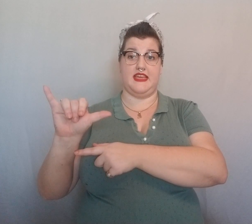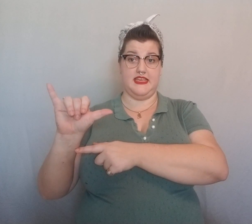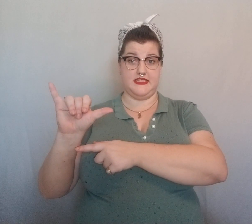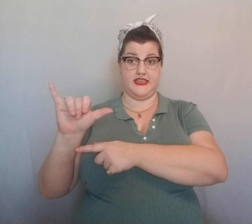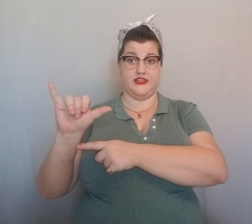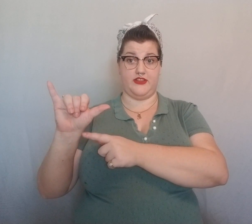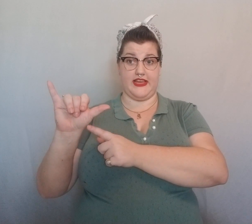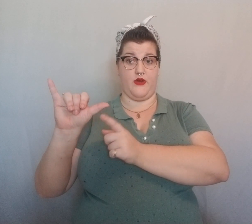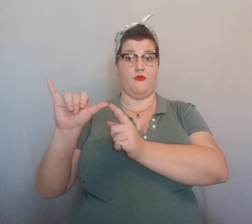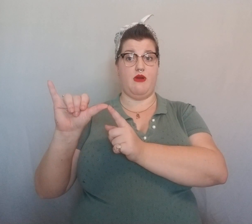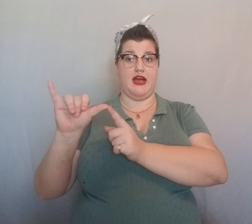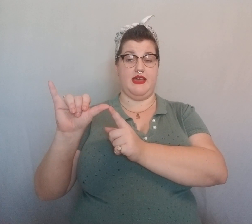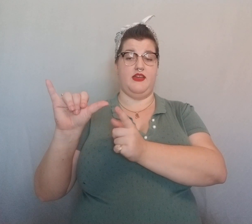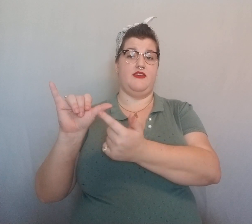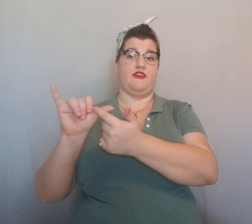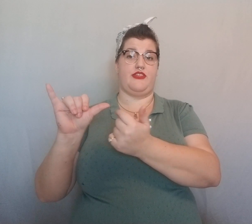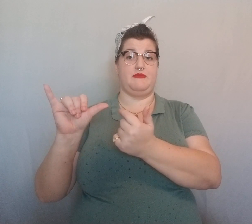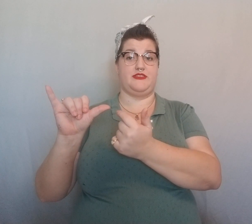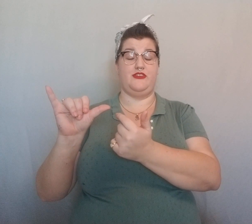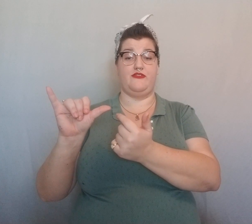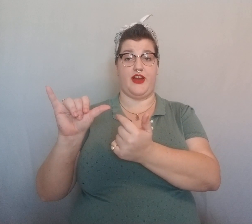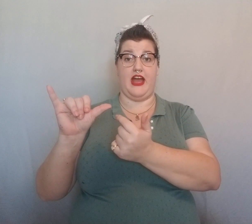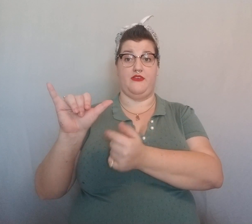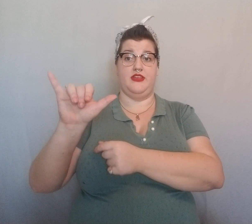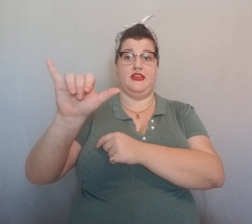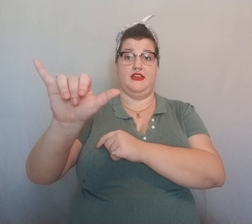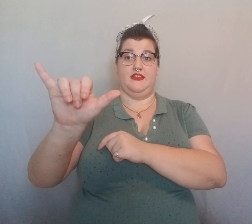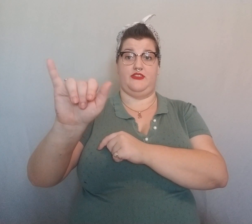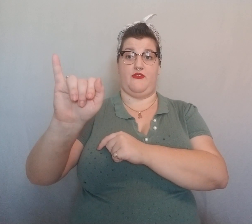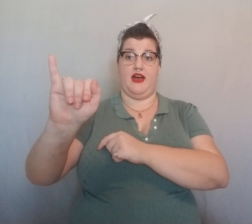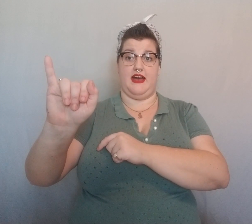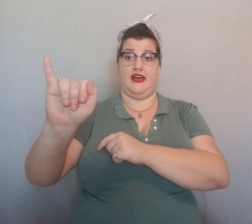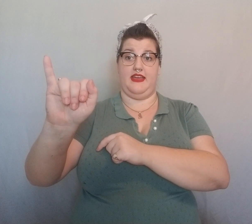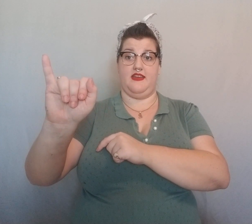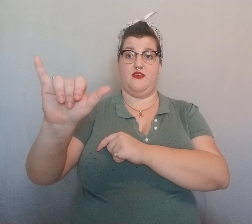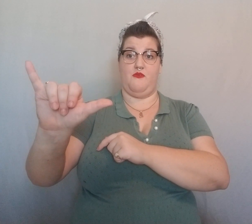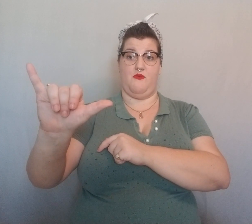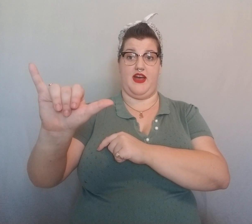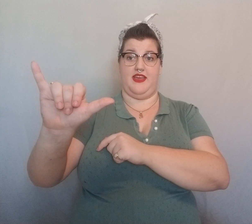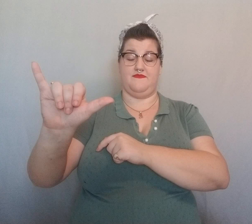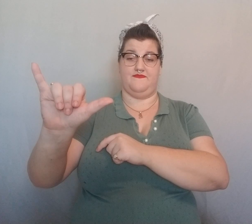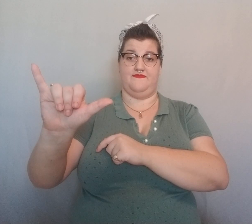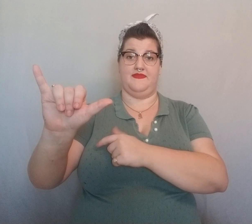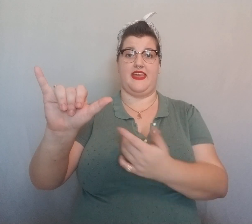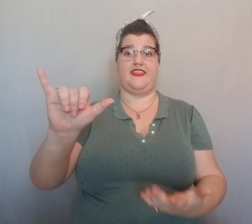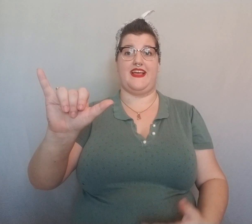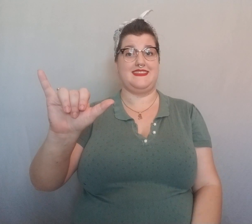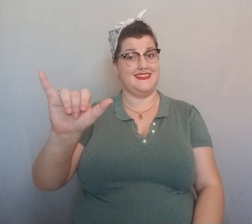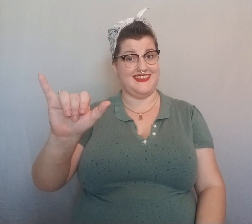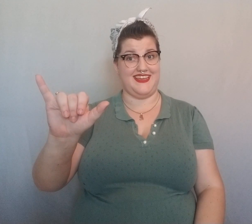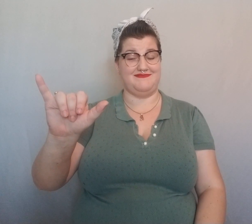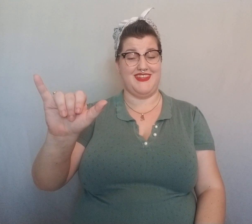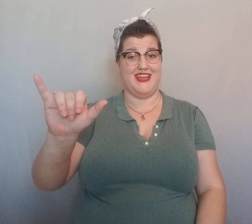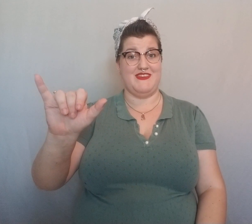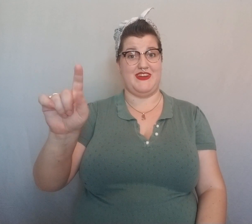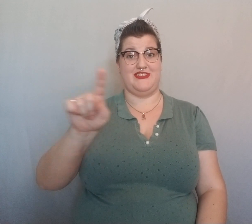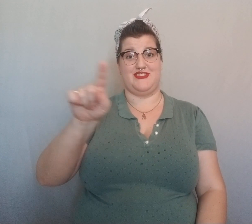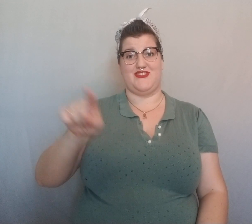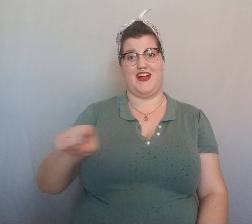easily can look like a Y if your thumb is too far out. So I, Y, and then last is Z, where you just draw a